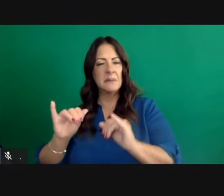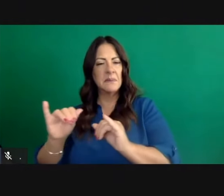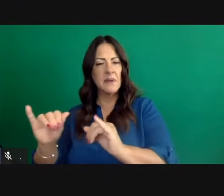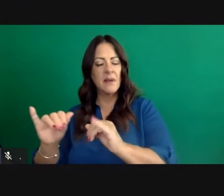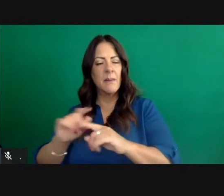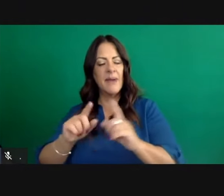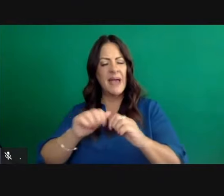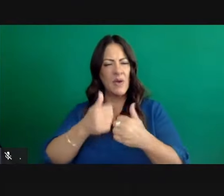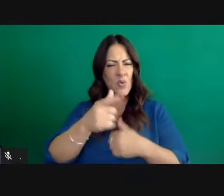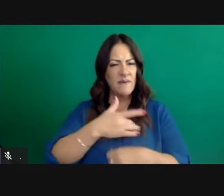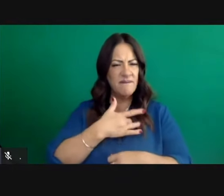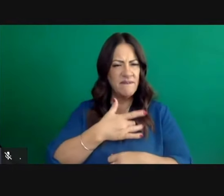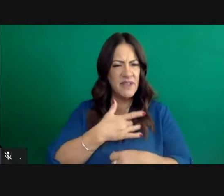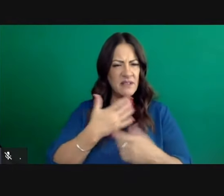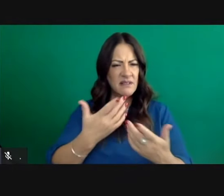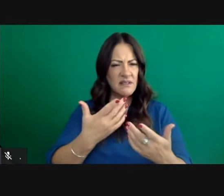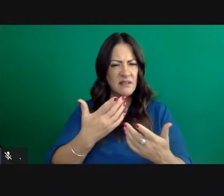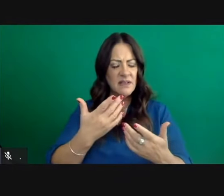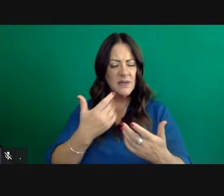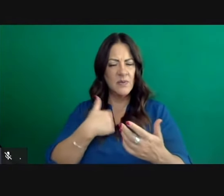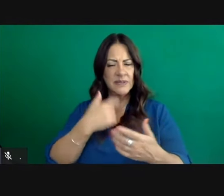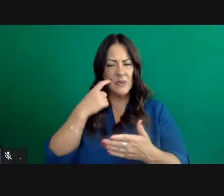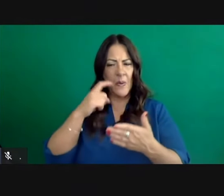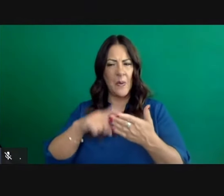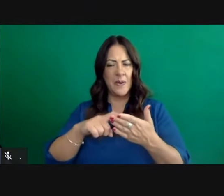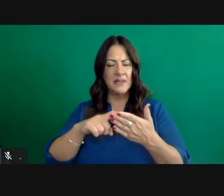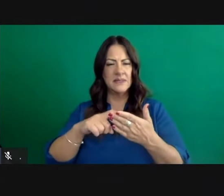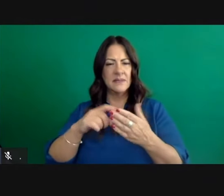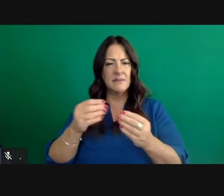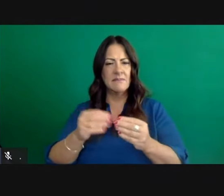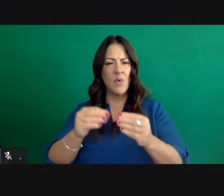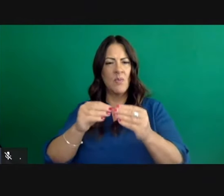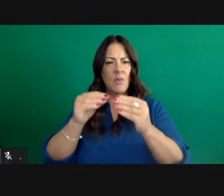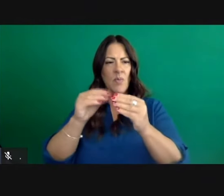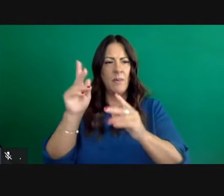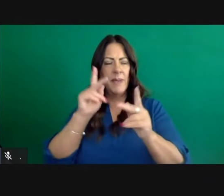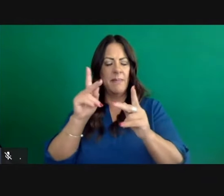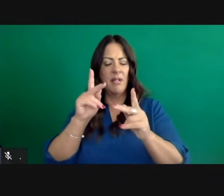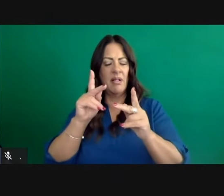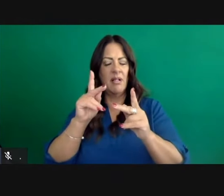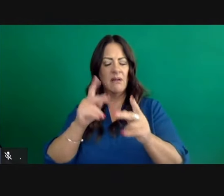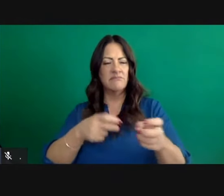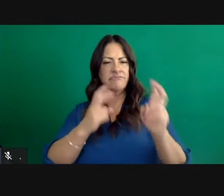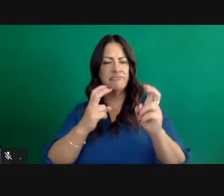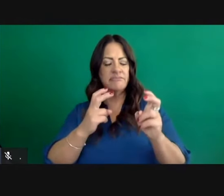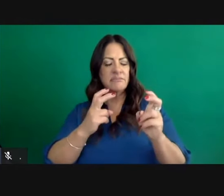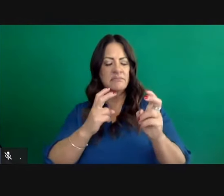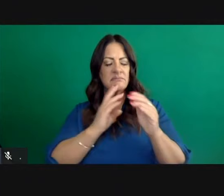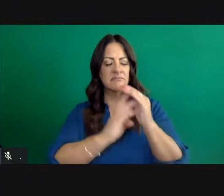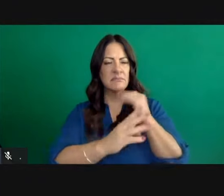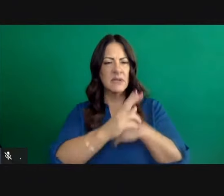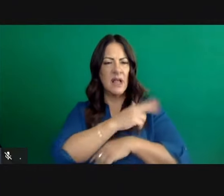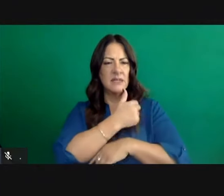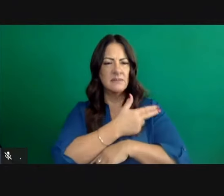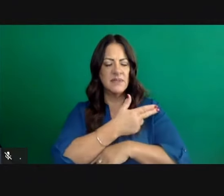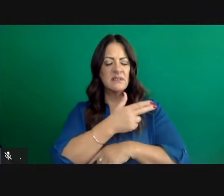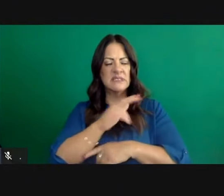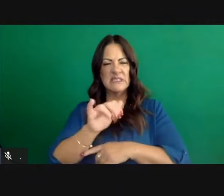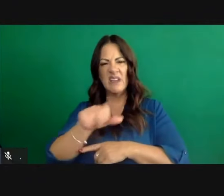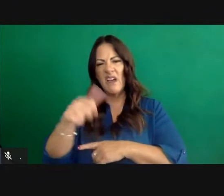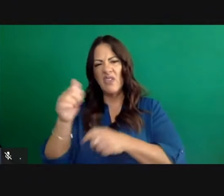how you feel about those calls now that we're starting to see hospitalization rates really increase in a lot of other states. Yeah, thanks